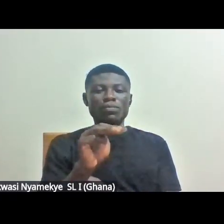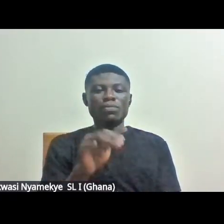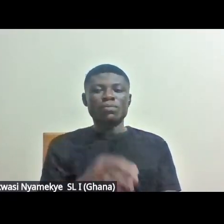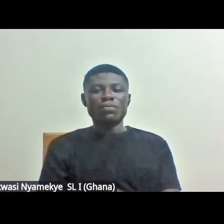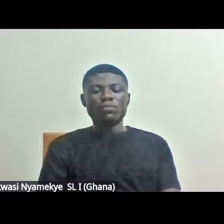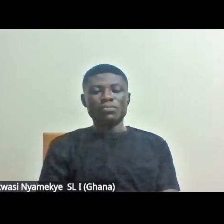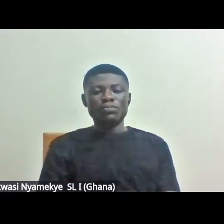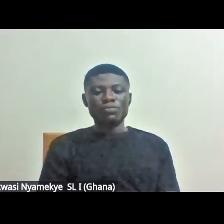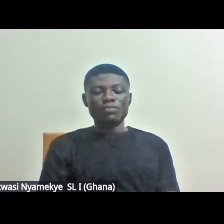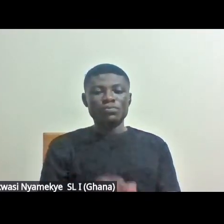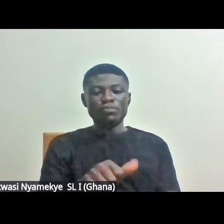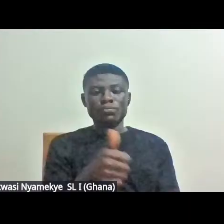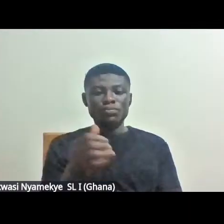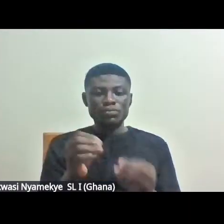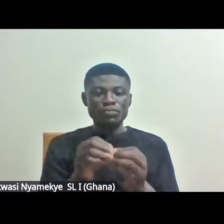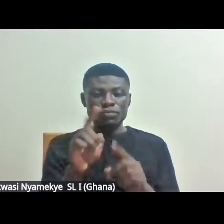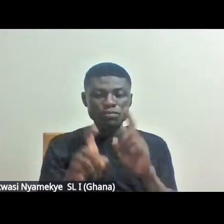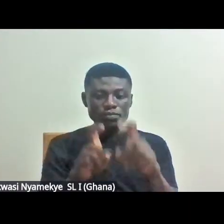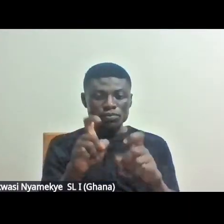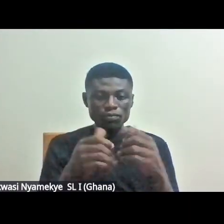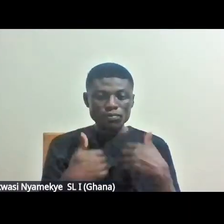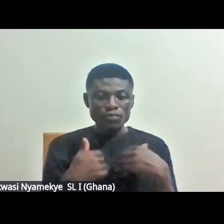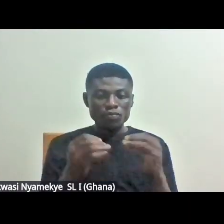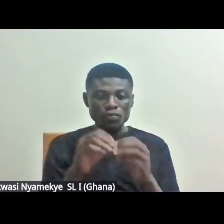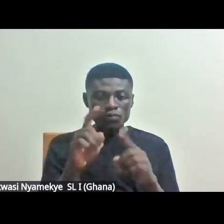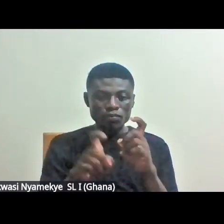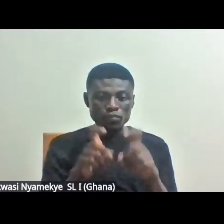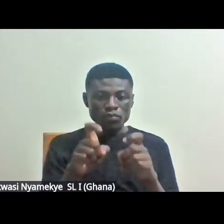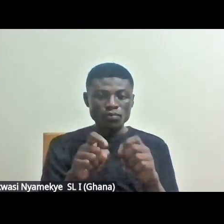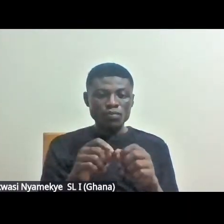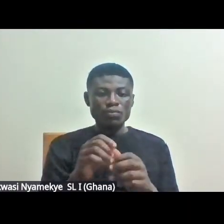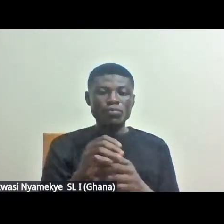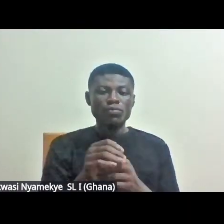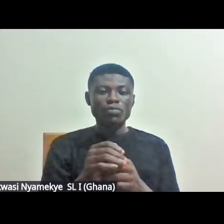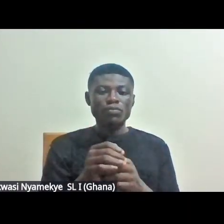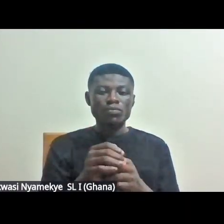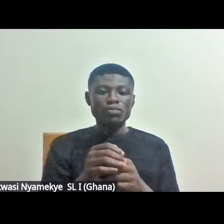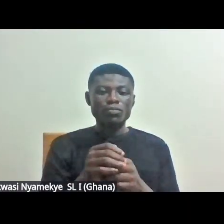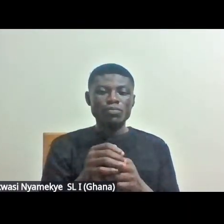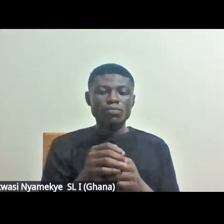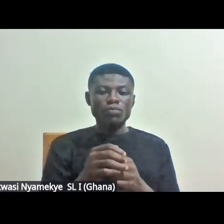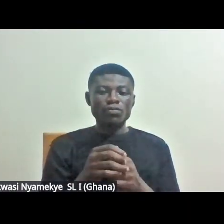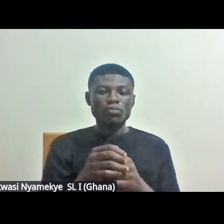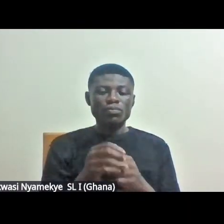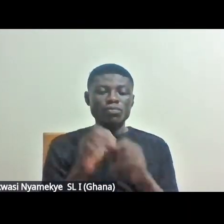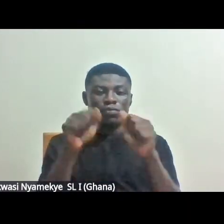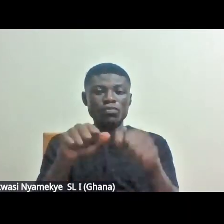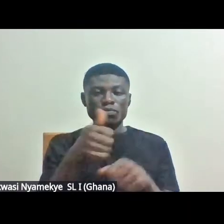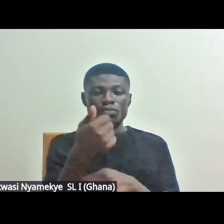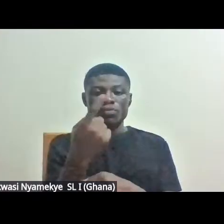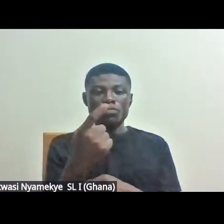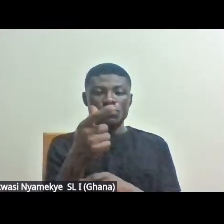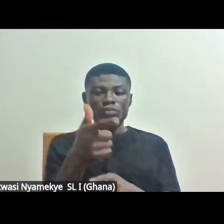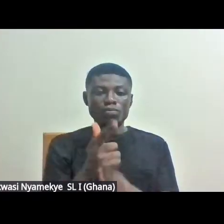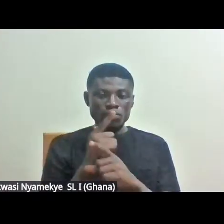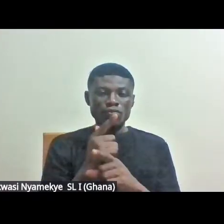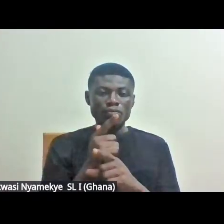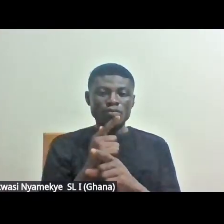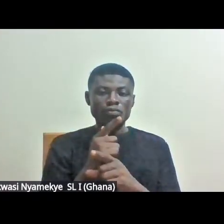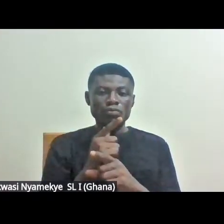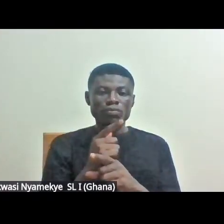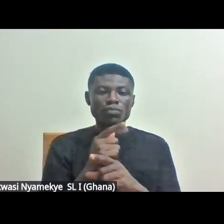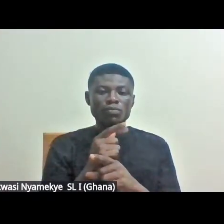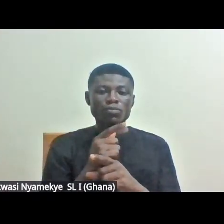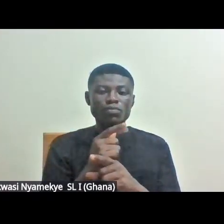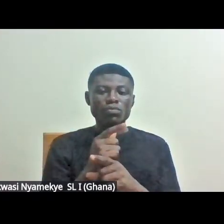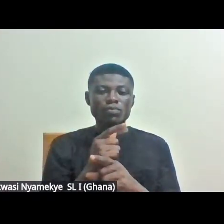So any more questions? Okay, Benita has a question. Can anyone download the infographics done